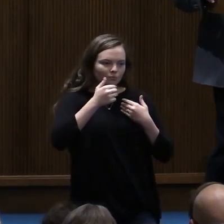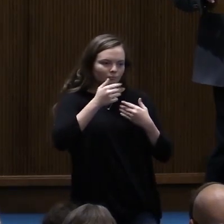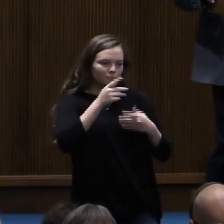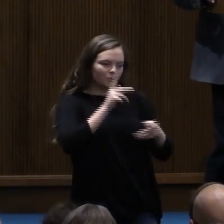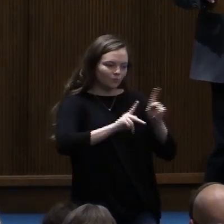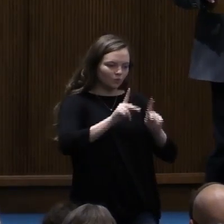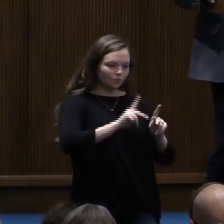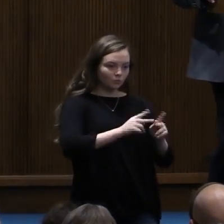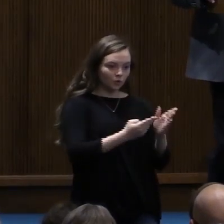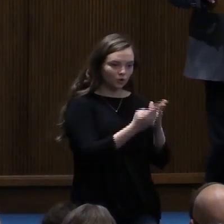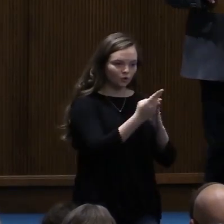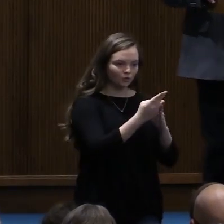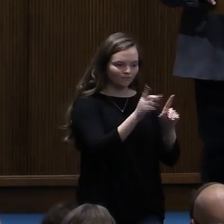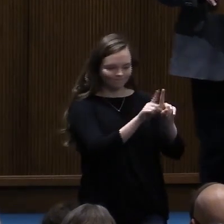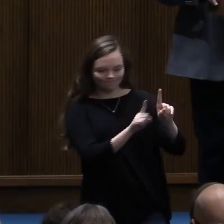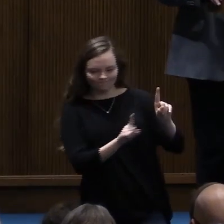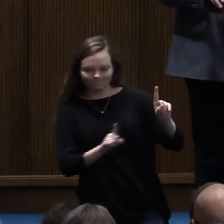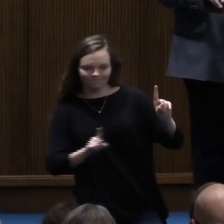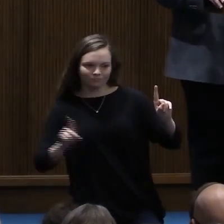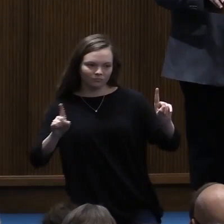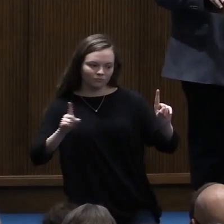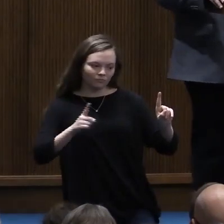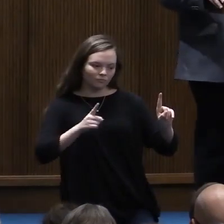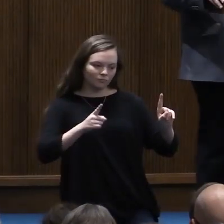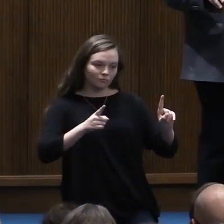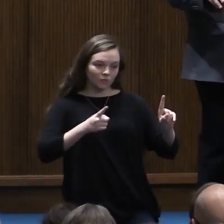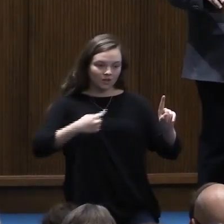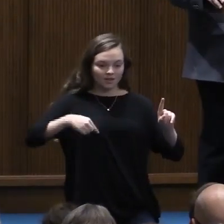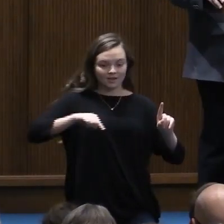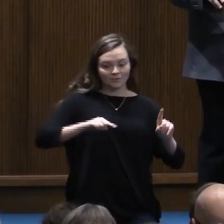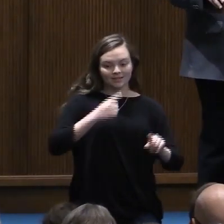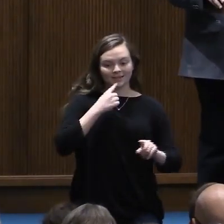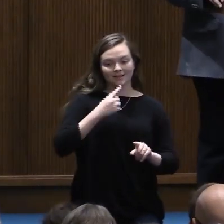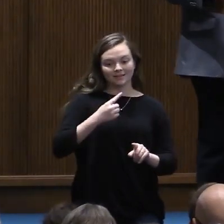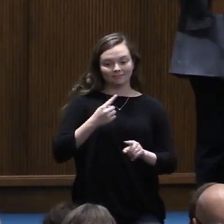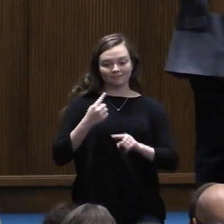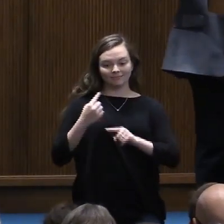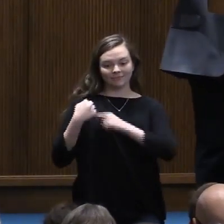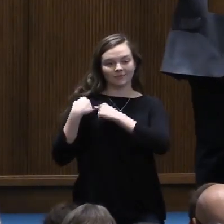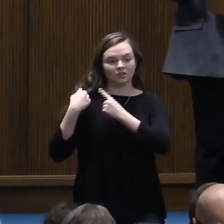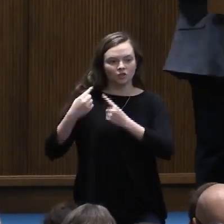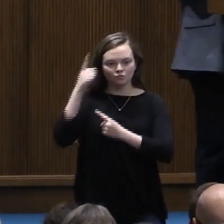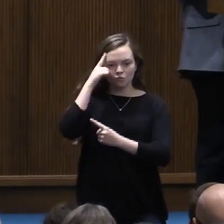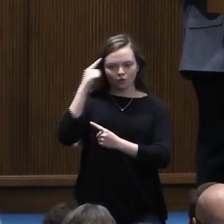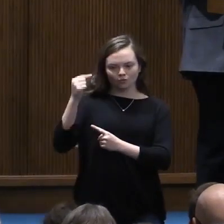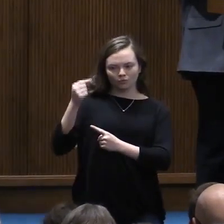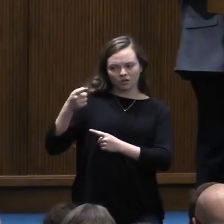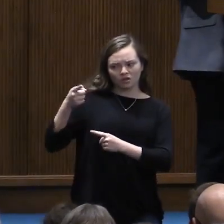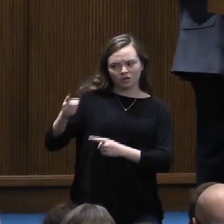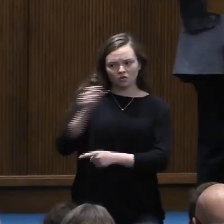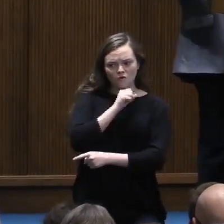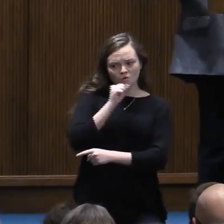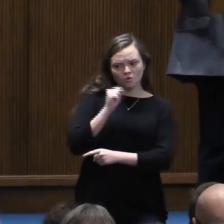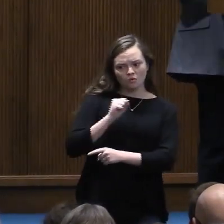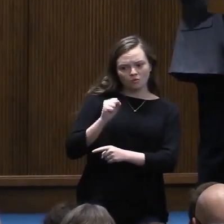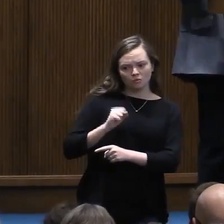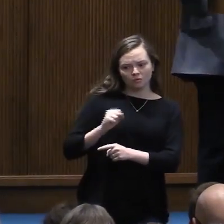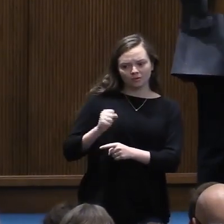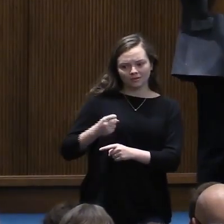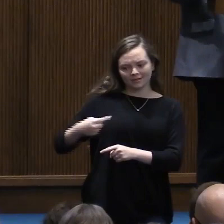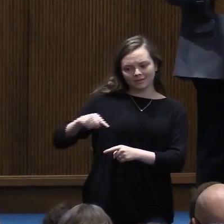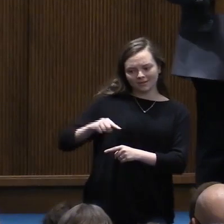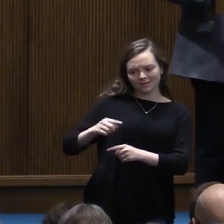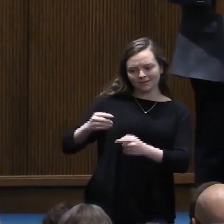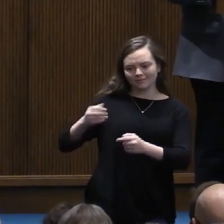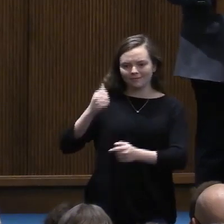And I thought, they've been saying this since, Moses was there. They thought, well, he's old, but he's going to be followed by Joshua. This guy's got all